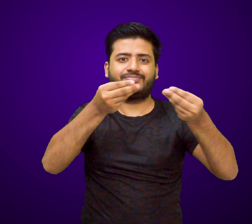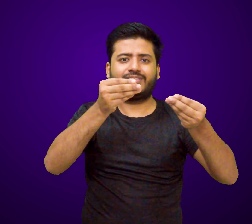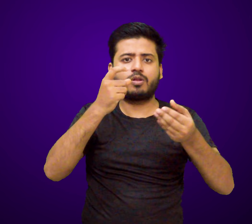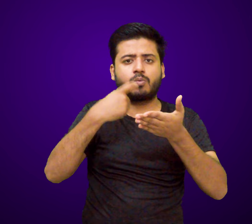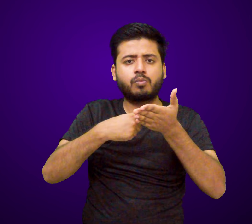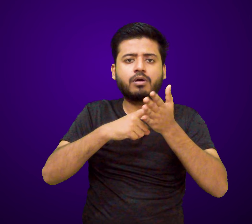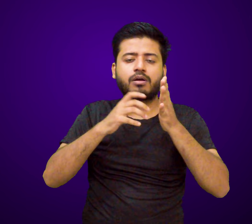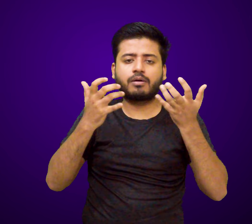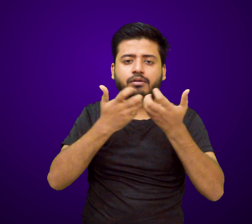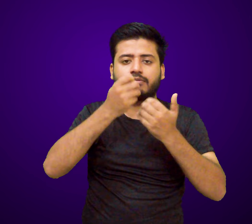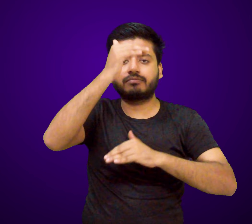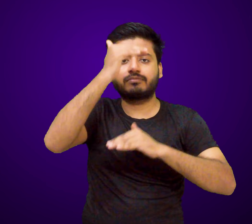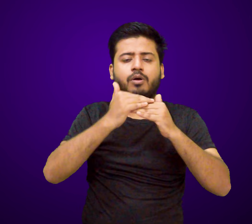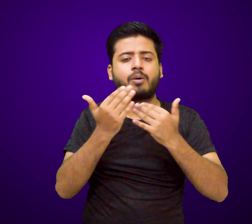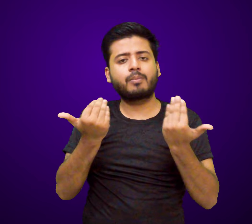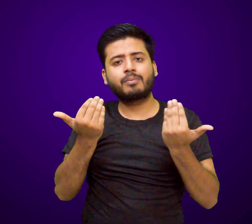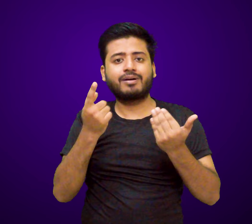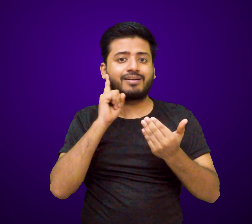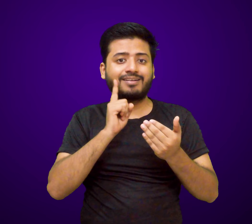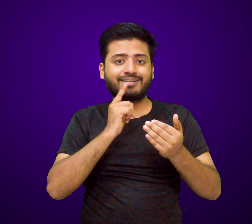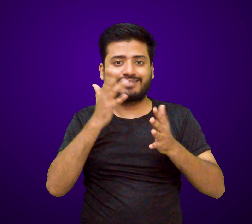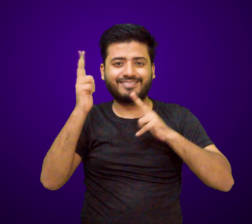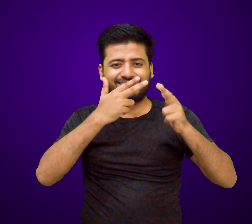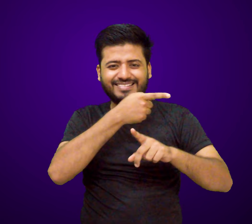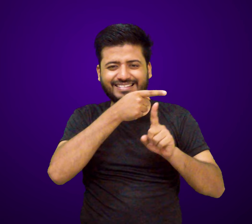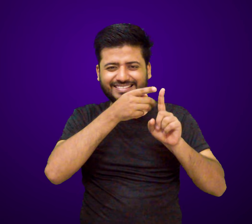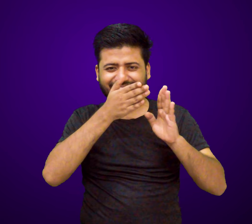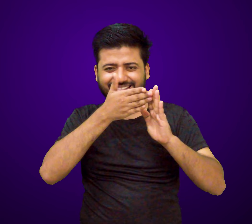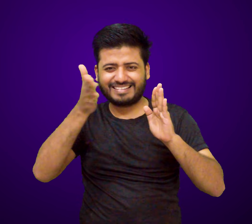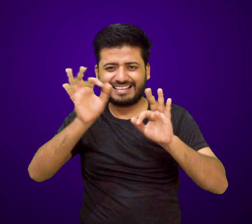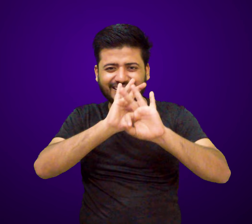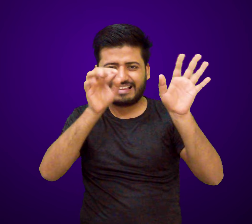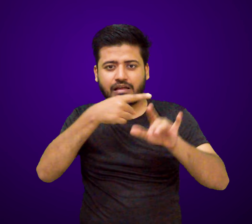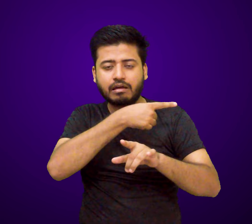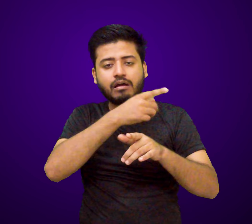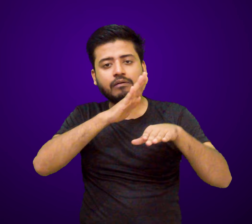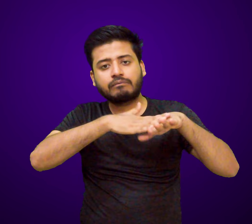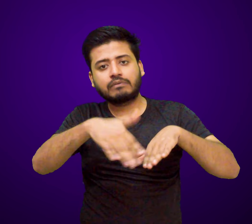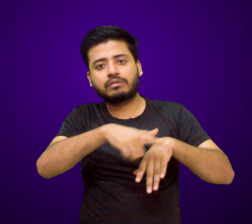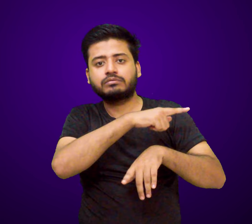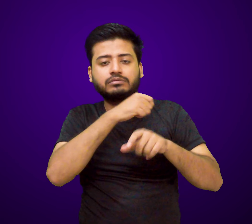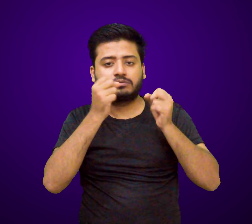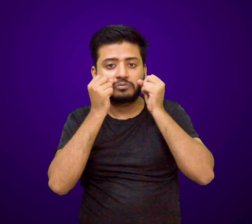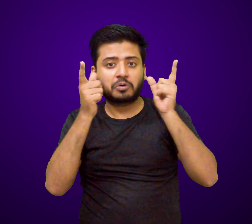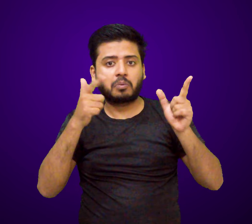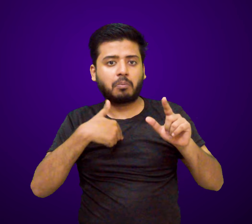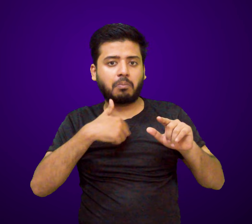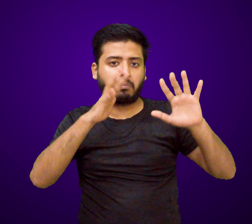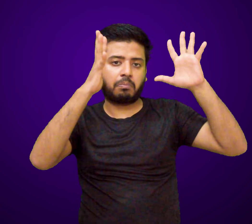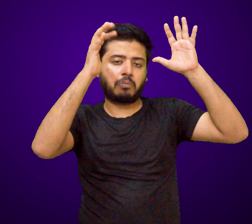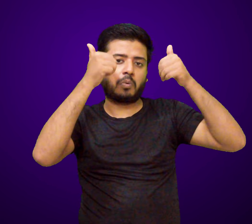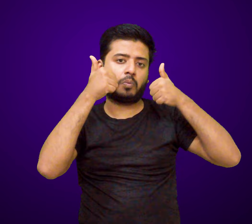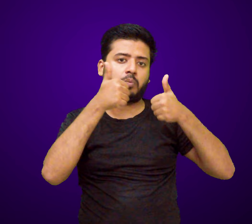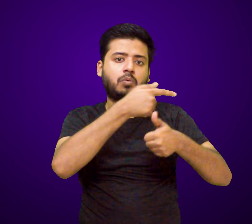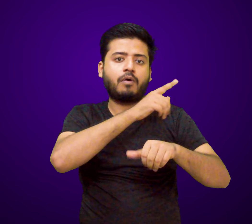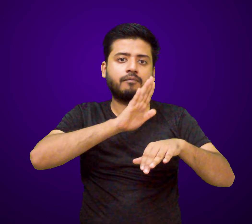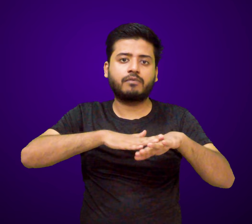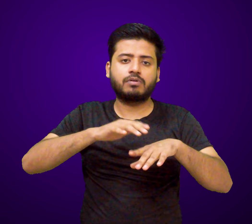generalize. Use descriptive language to explain your specific symptoms. Impact on daily life. Detail how your mobility